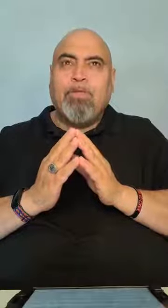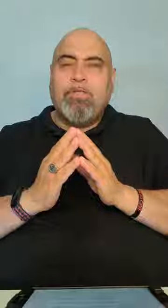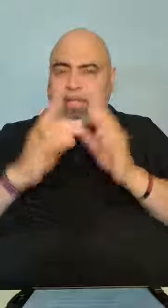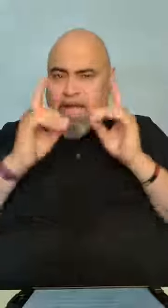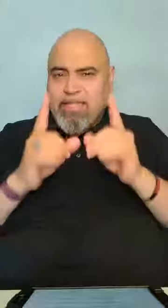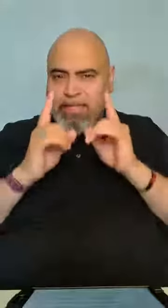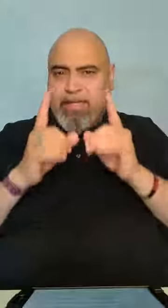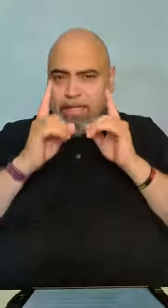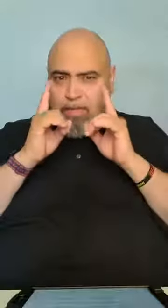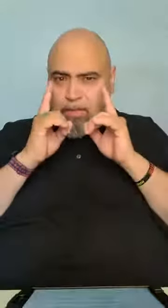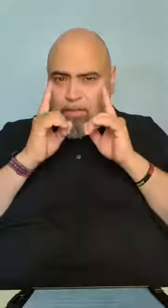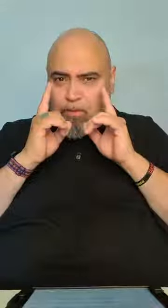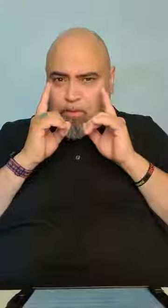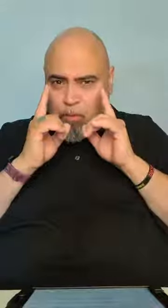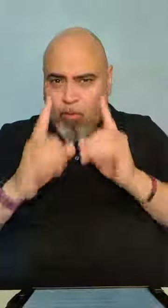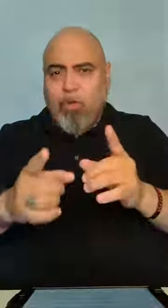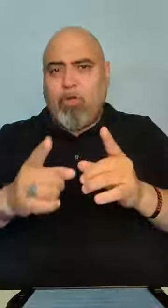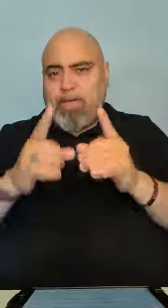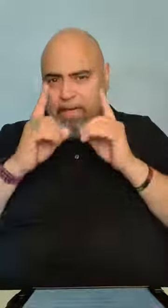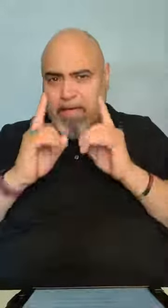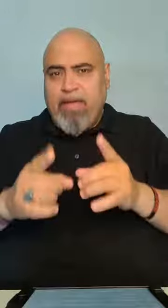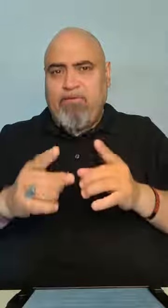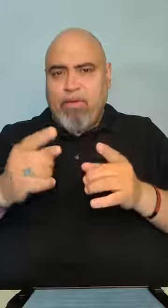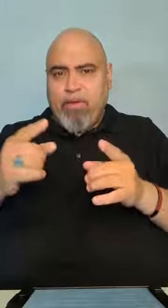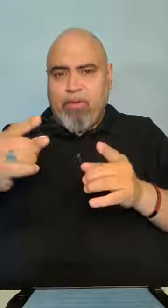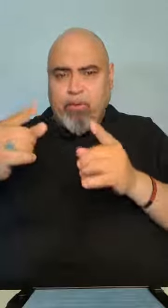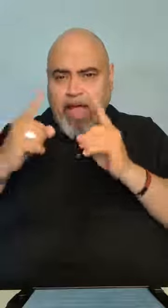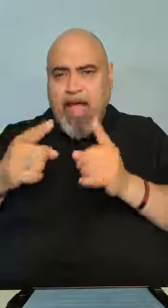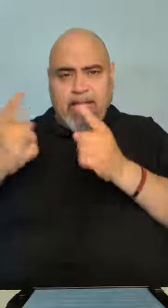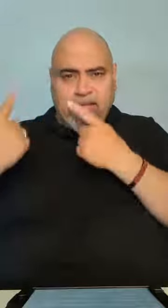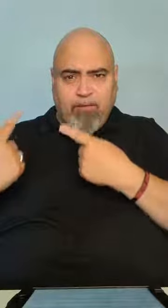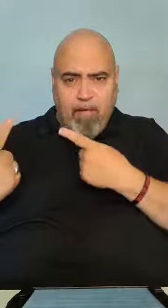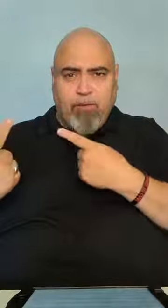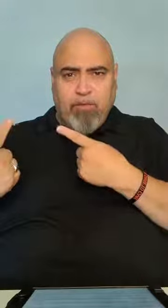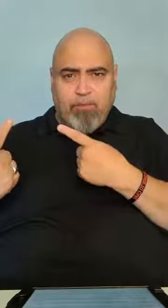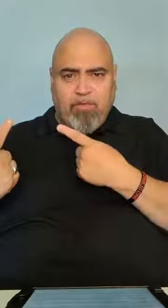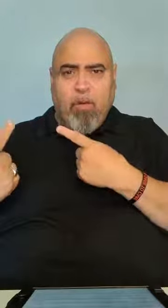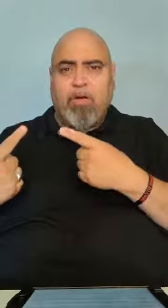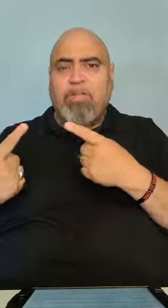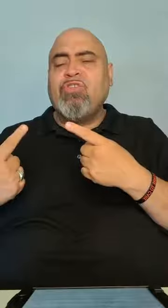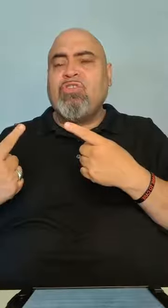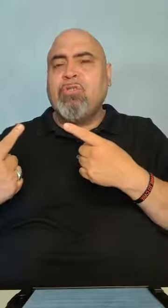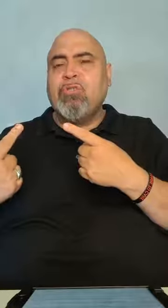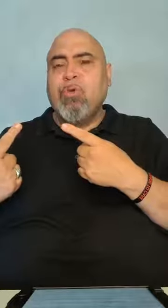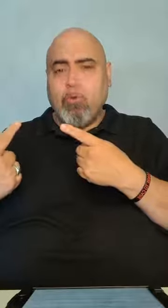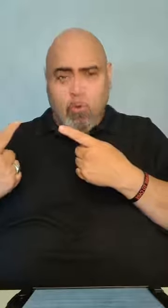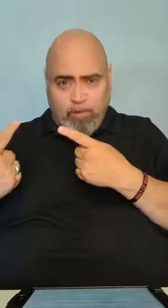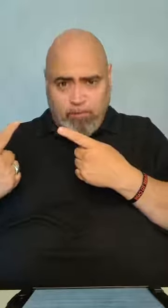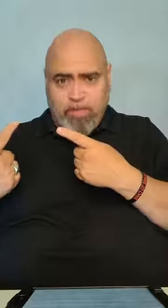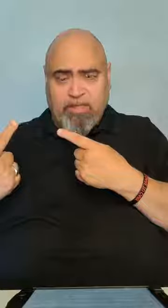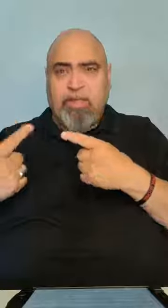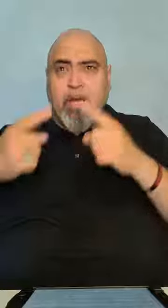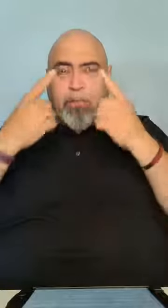to not see the world and life through the eyes of others before us, those who influenced us, but